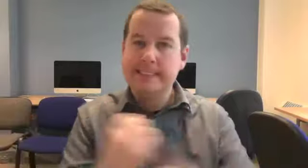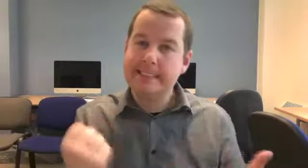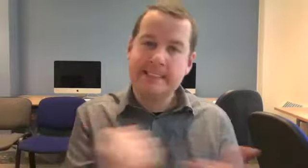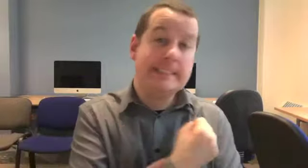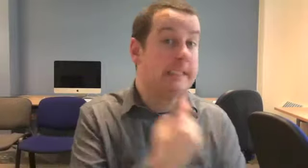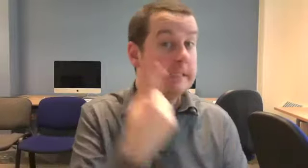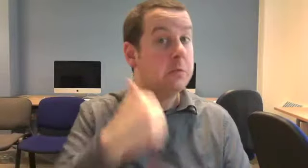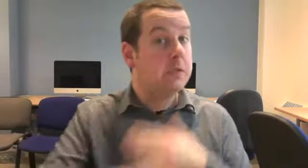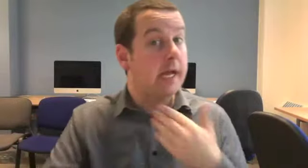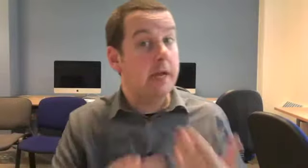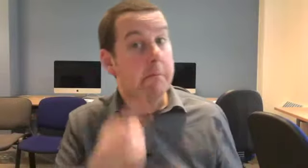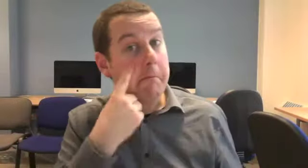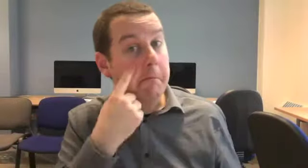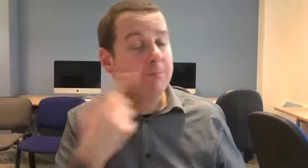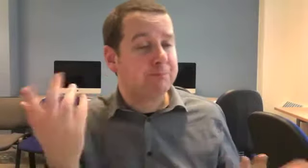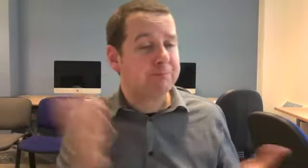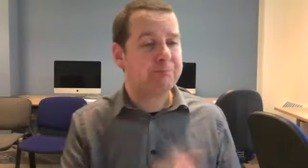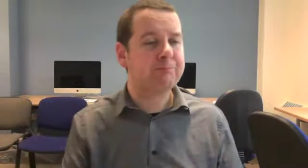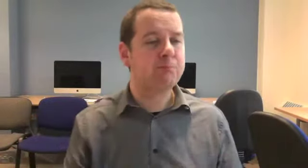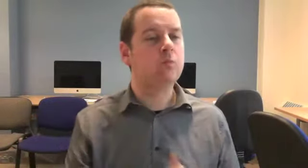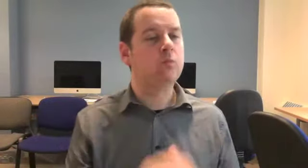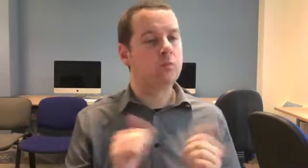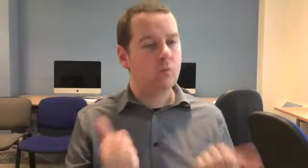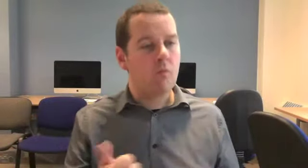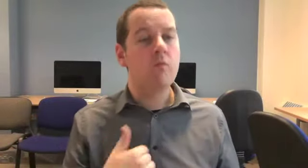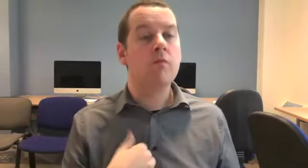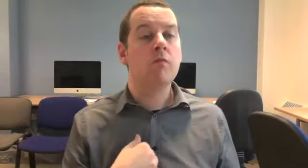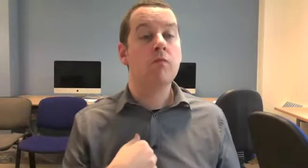ancestor, but I haven't found any deafness there yet. Maybe one day.